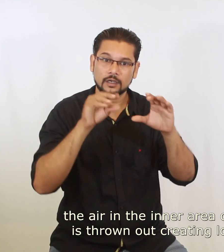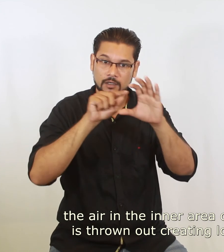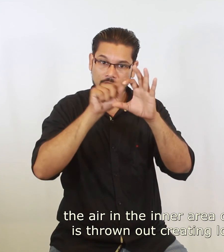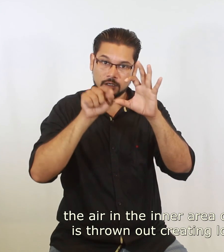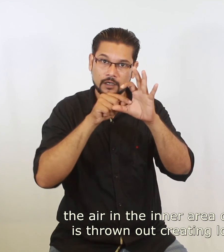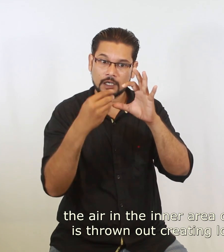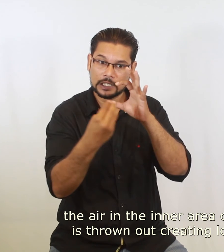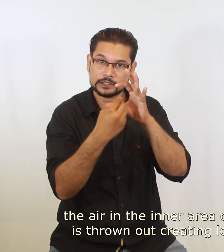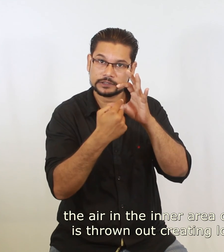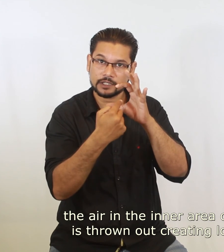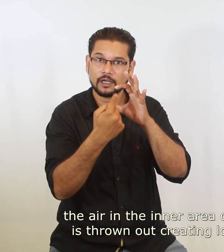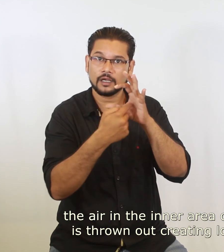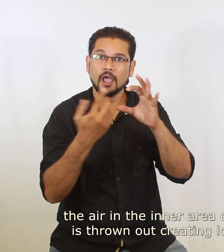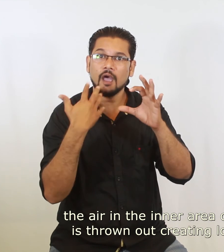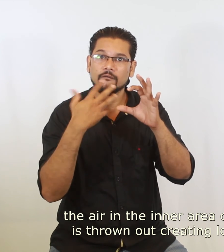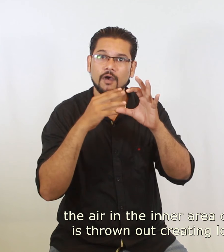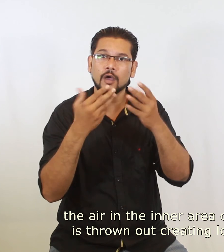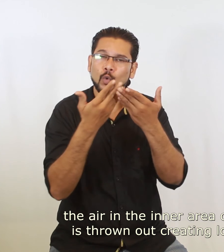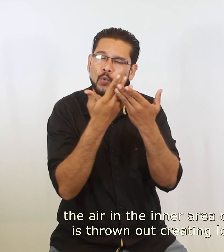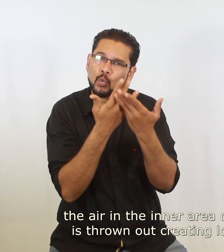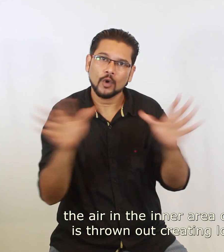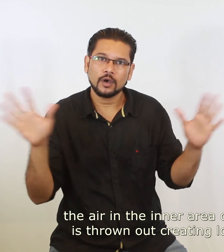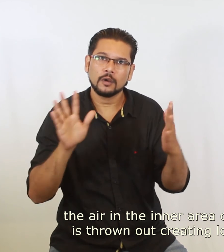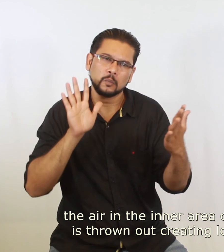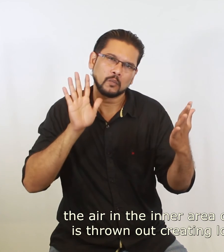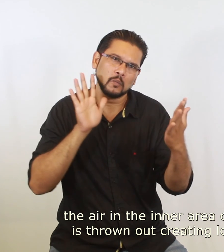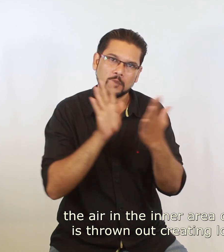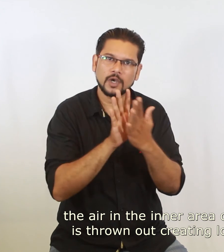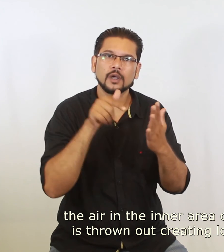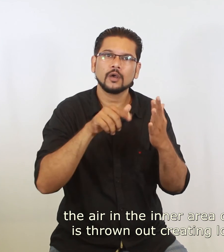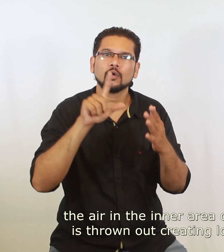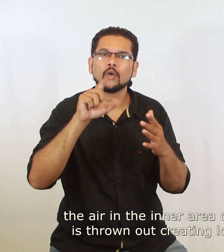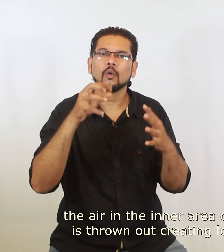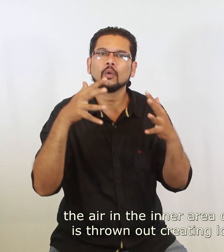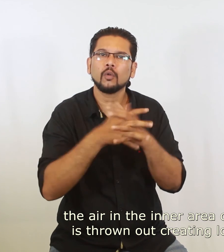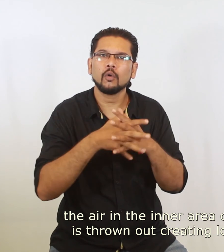the air in the inner area of the suction cup is thrown out, creating low pressure.